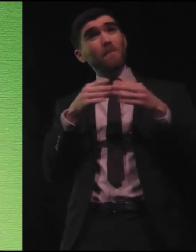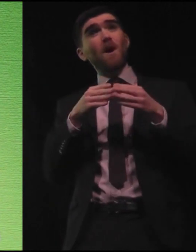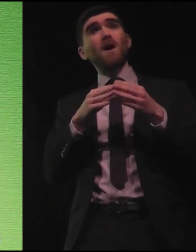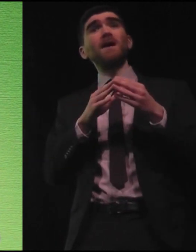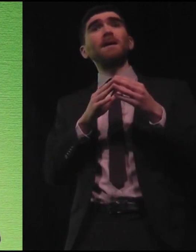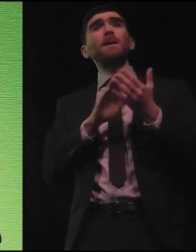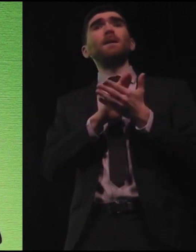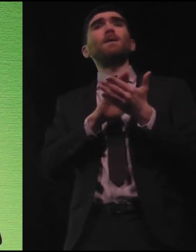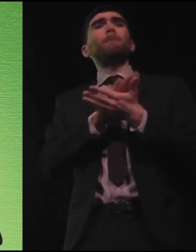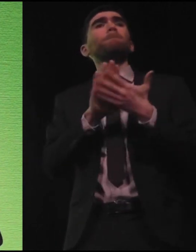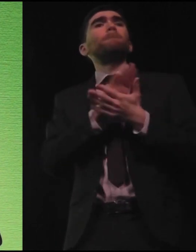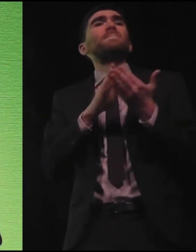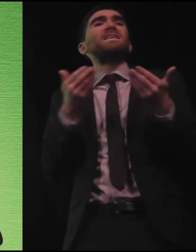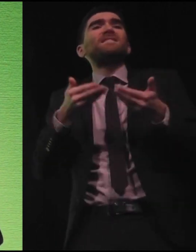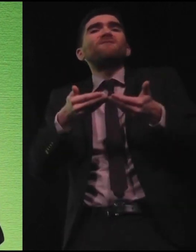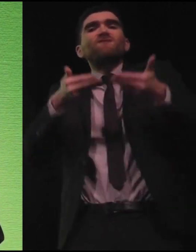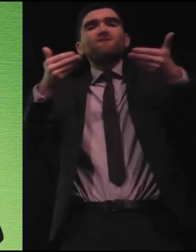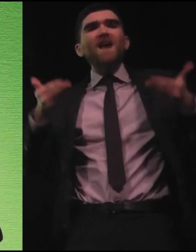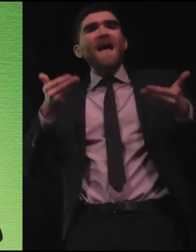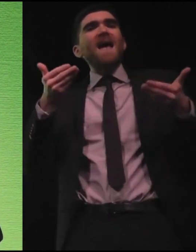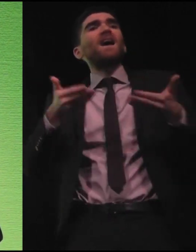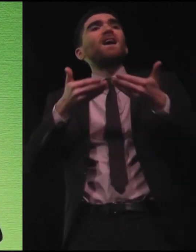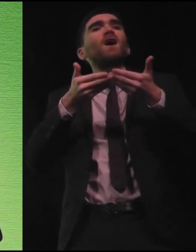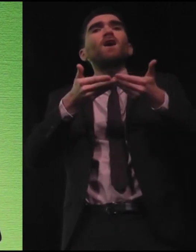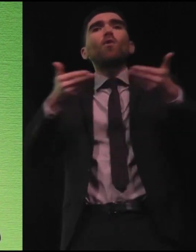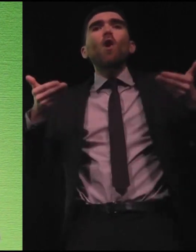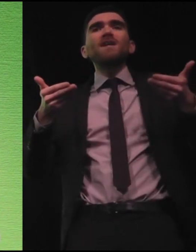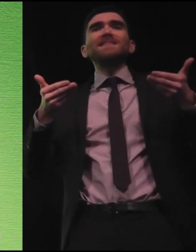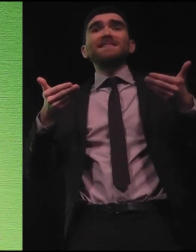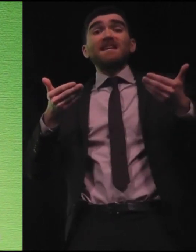for generations to come.